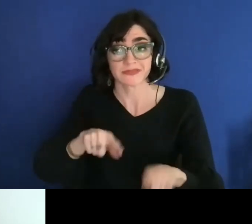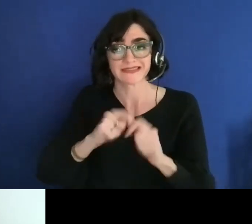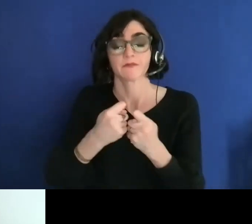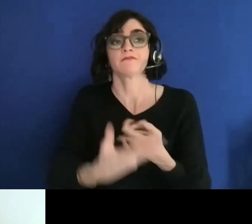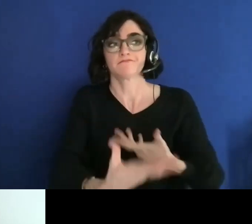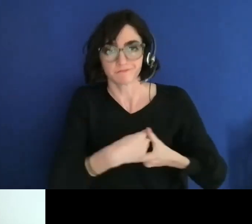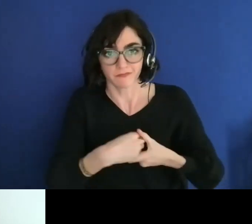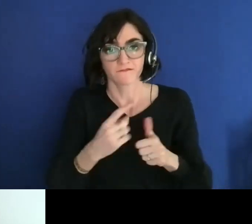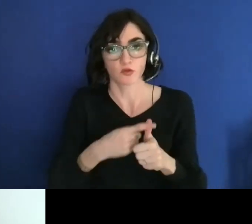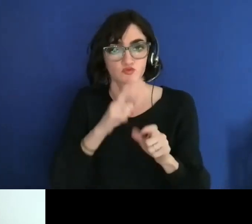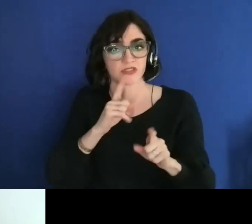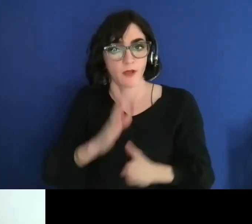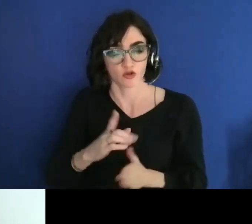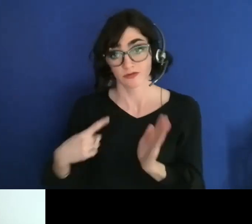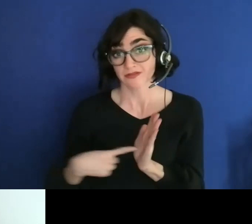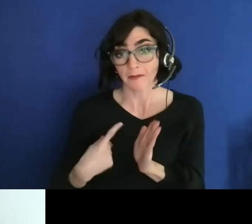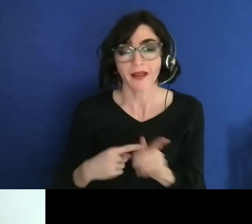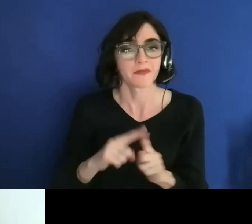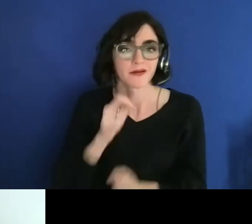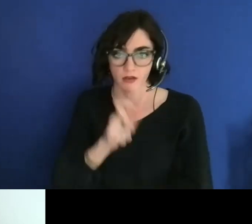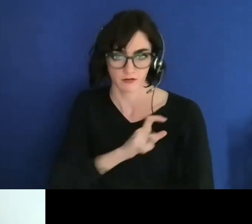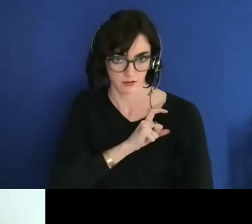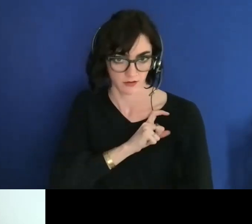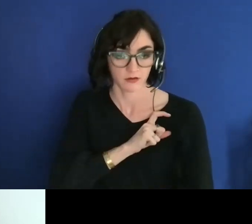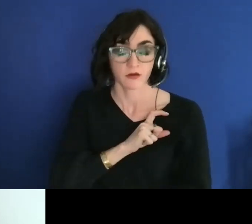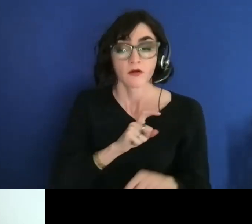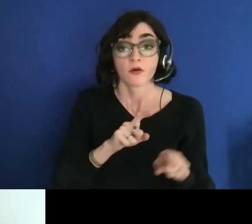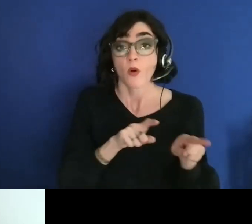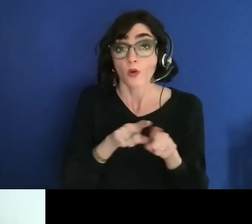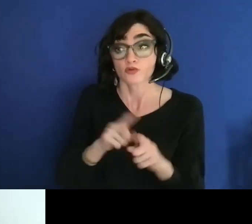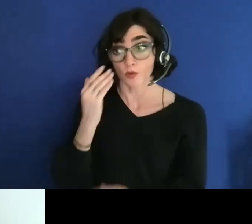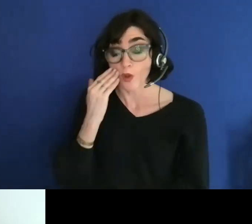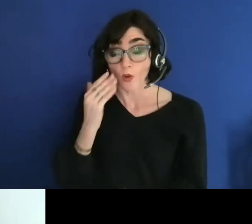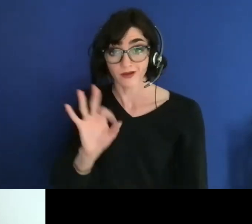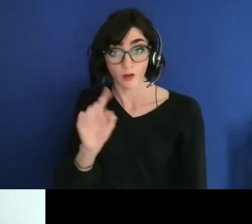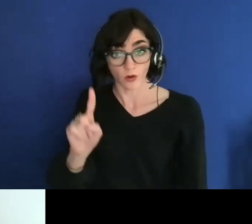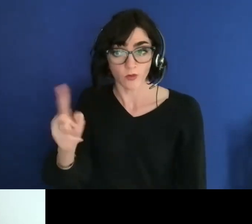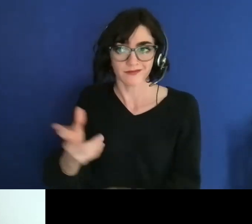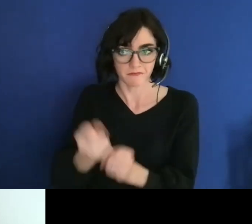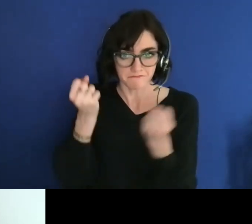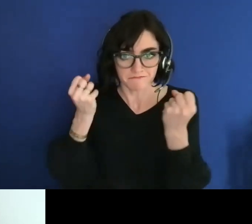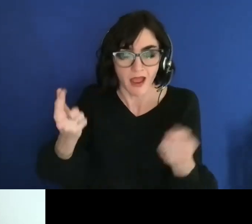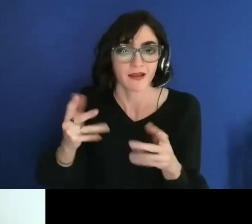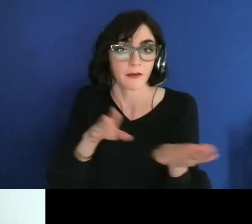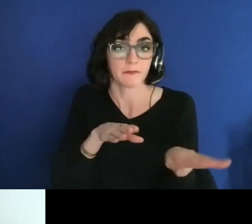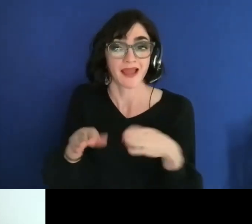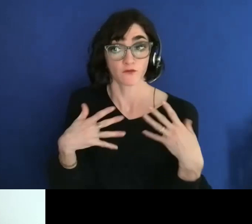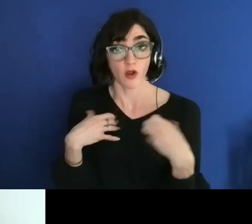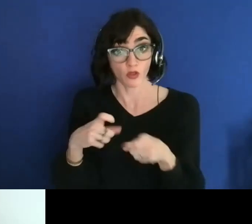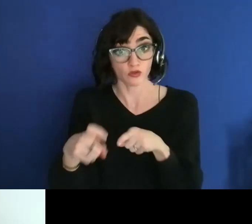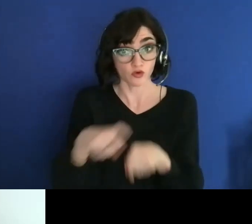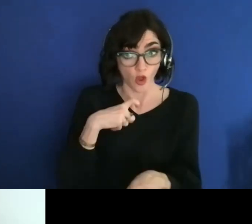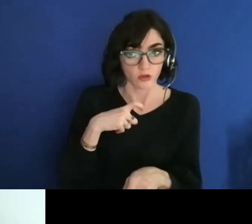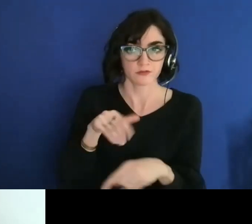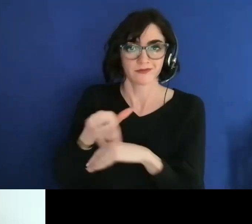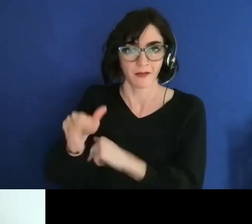some cases, but not law enforcement. And we know that 911 receives many behavioral health crisis calls and coordinates dispatch. So